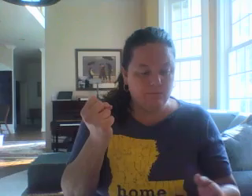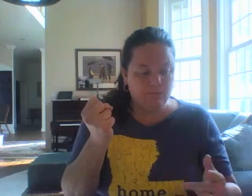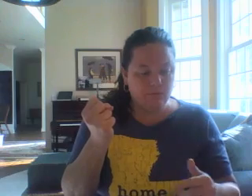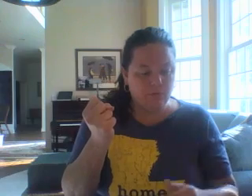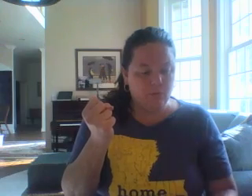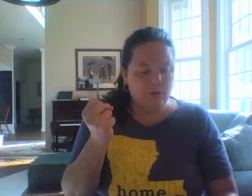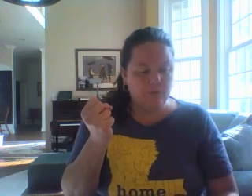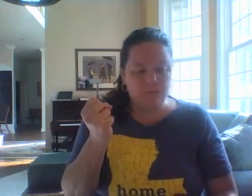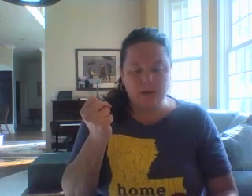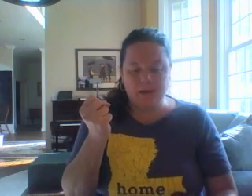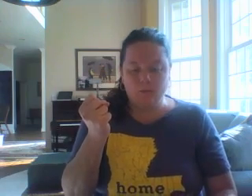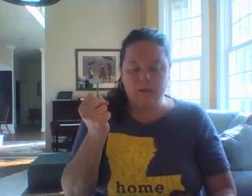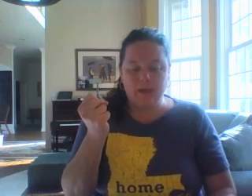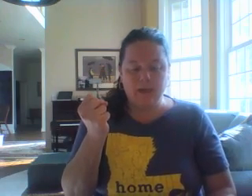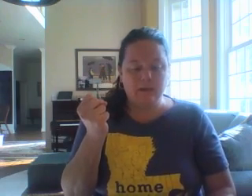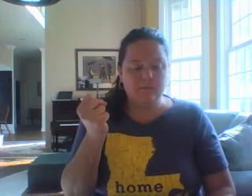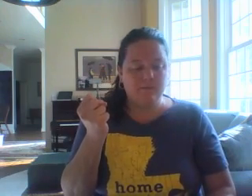For number 1, we have,